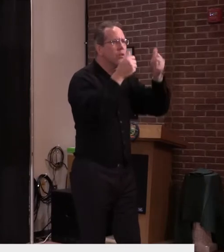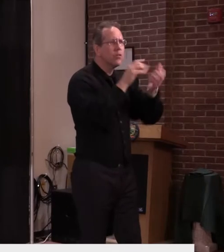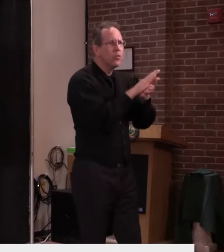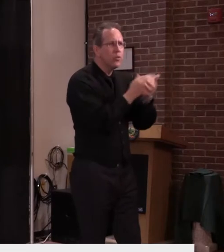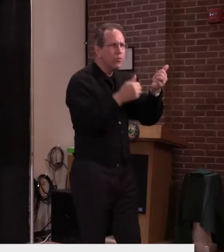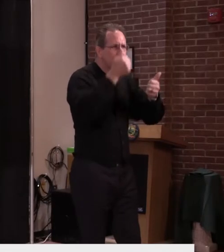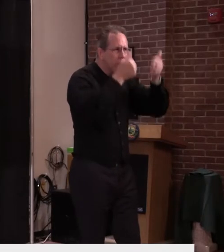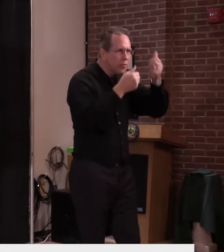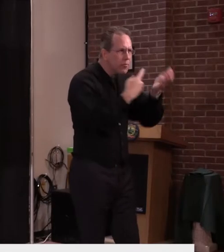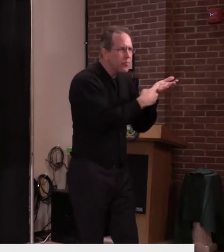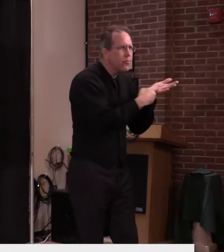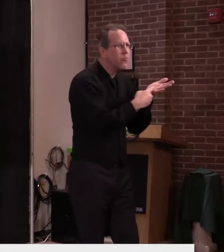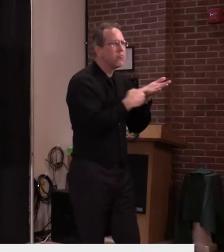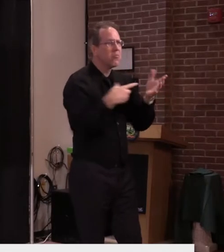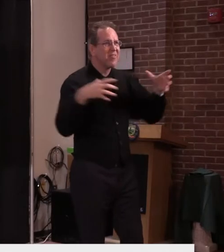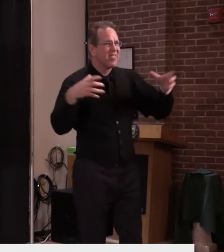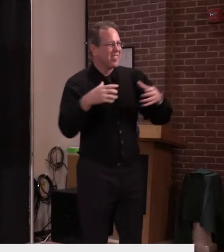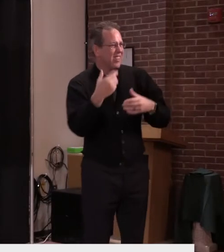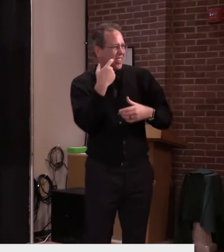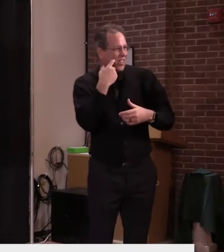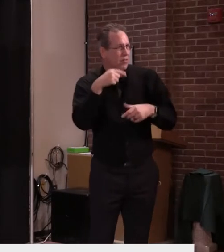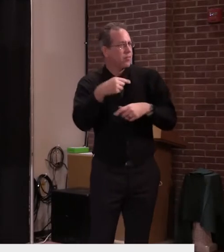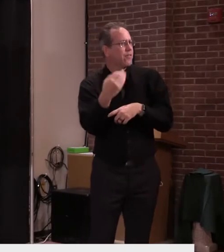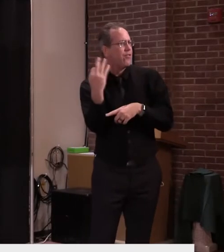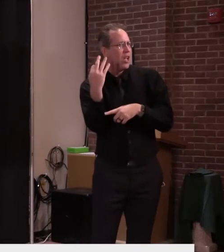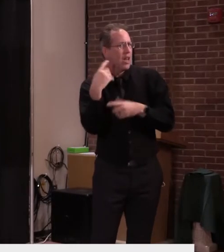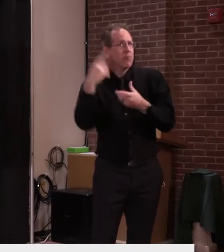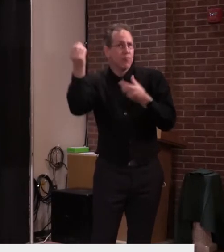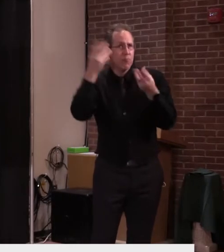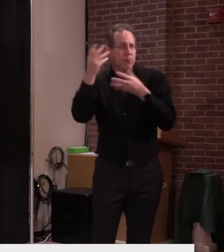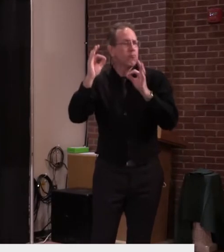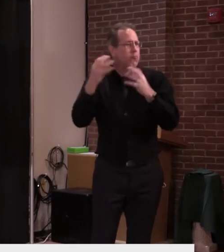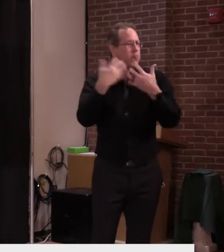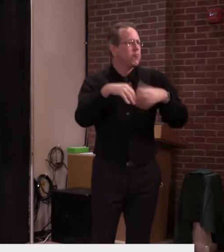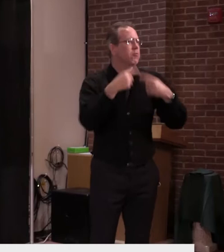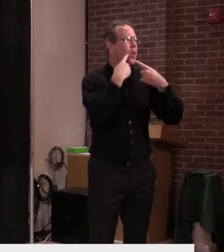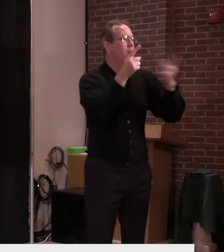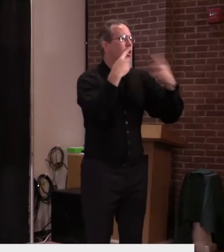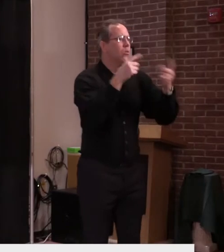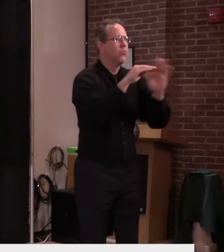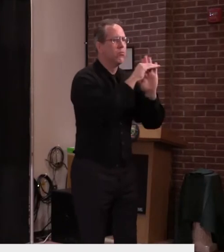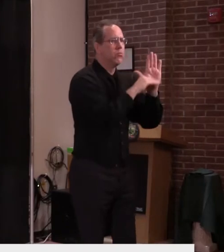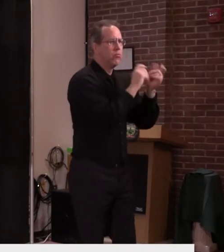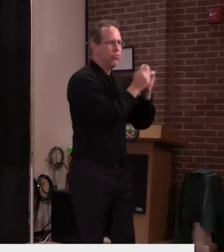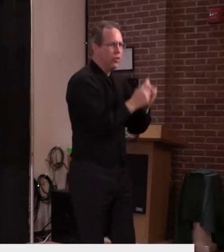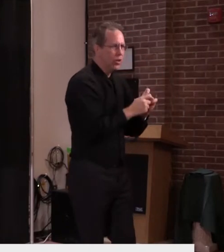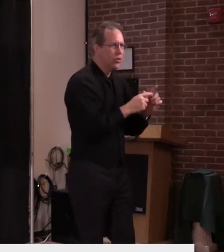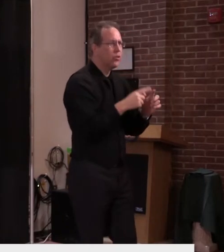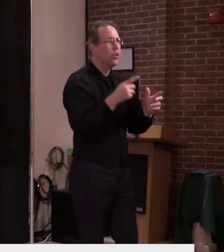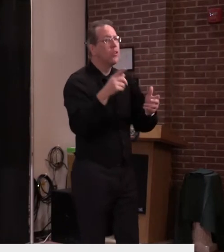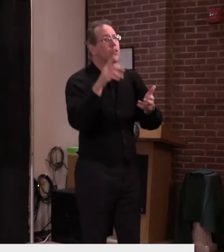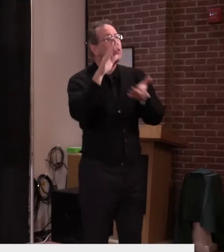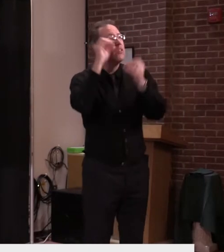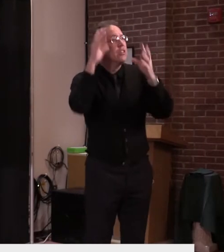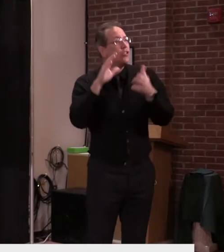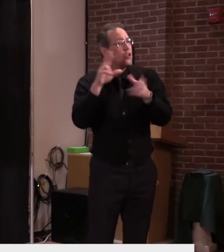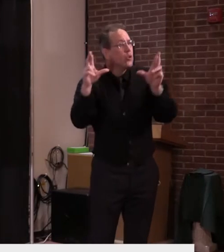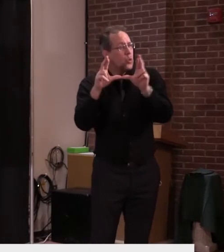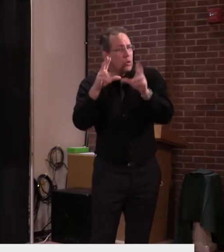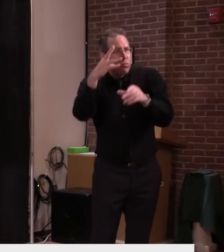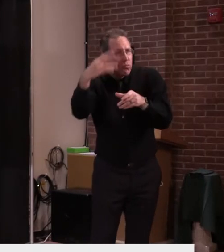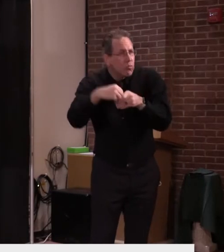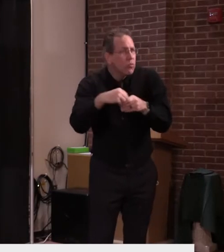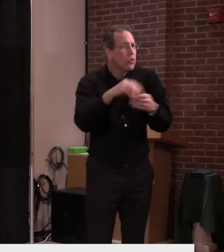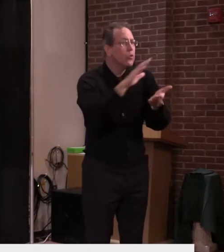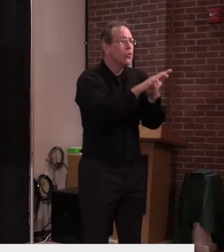I previewed our decision with the leadership of all the major education associations, including the School Board Association, the Superintendents